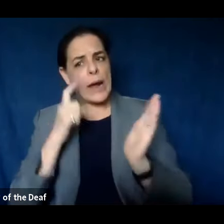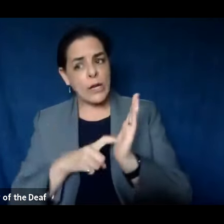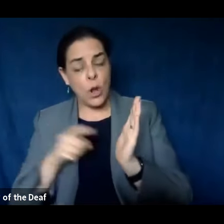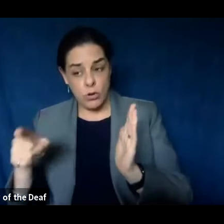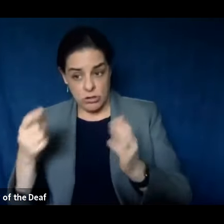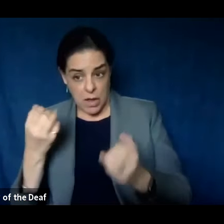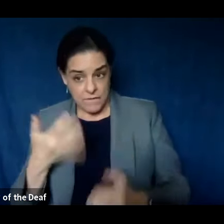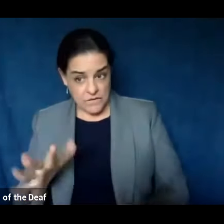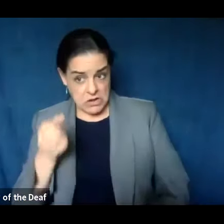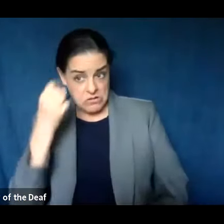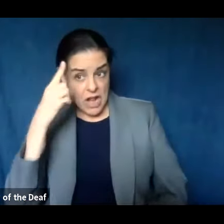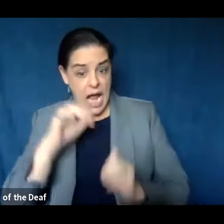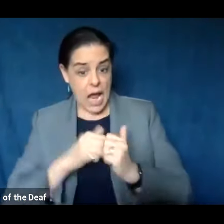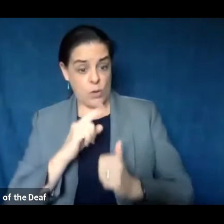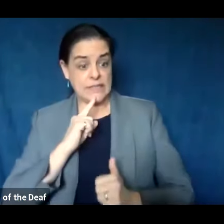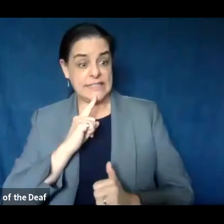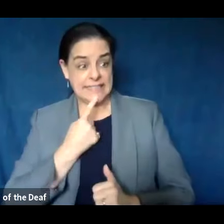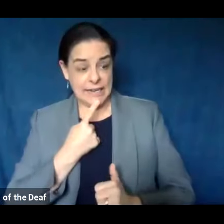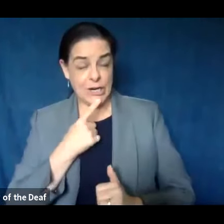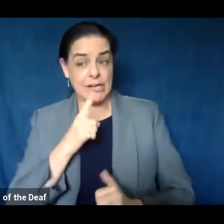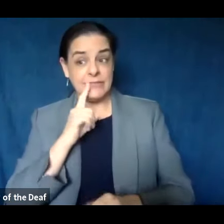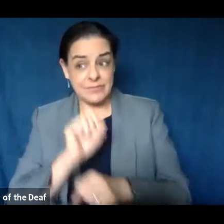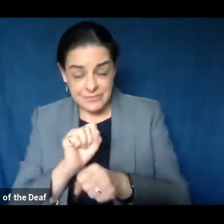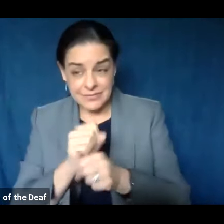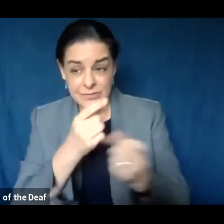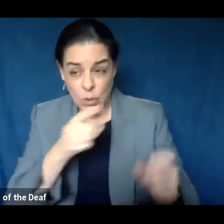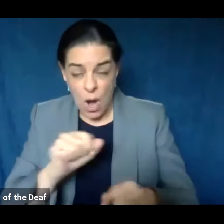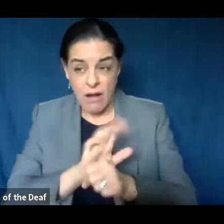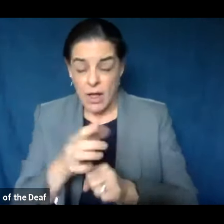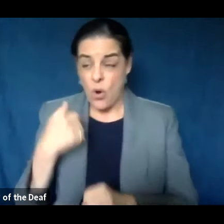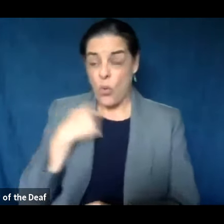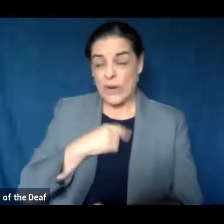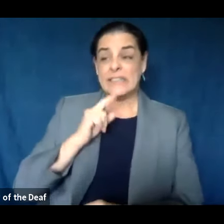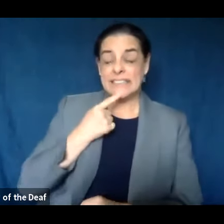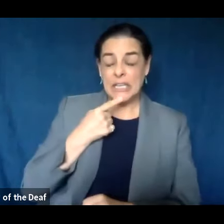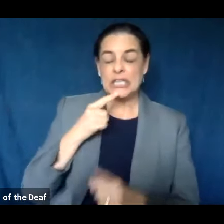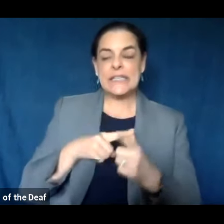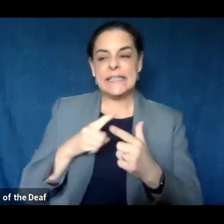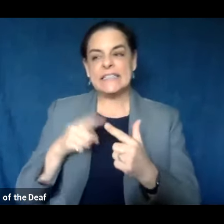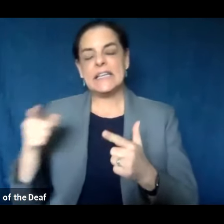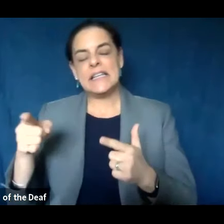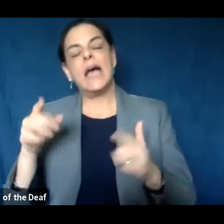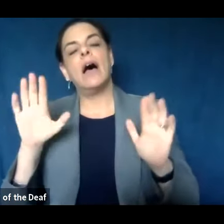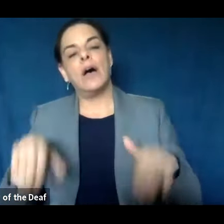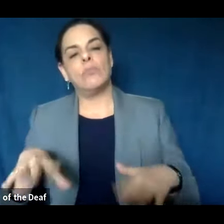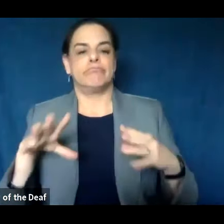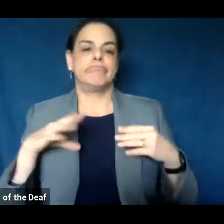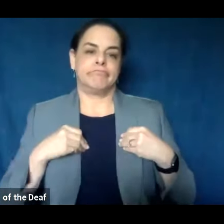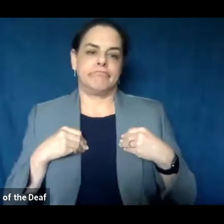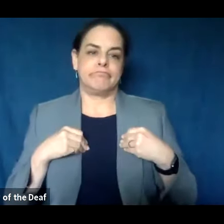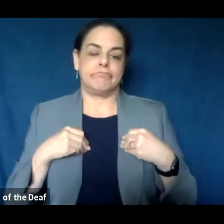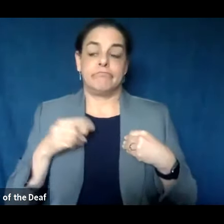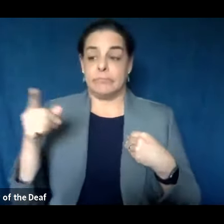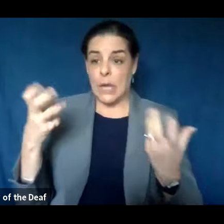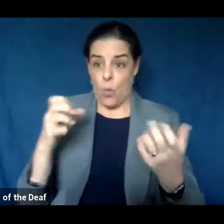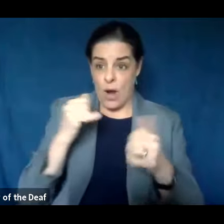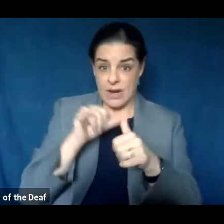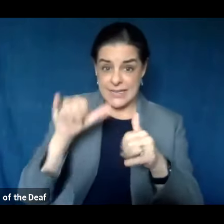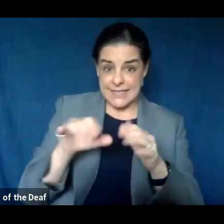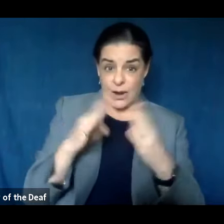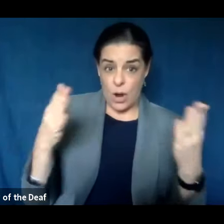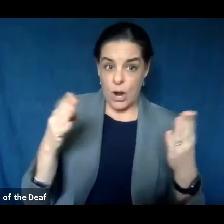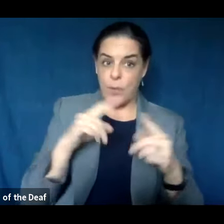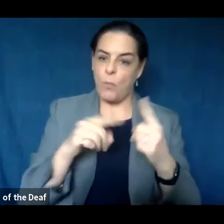understand the seriousness and that we are taking it seriously. Again, the businesses in our community want to stay open, and they want to keep